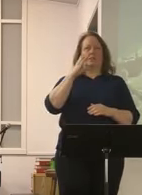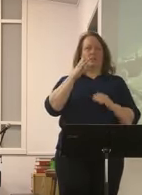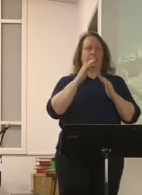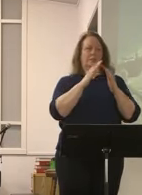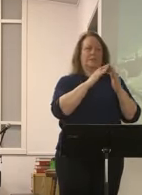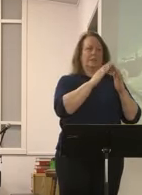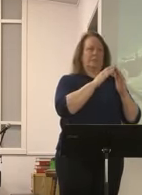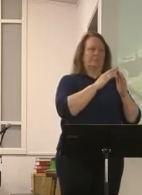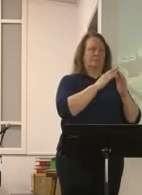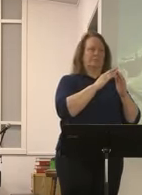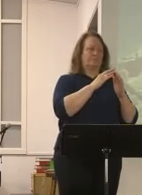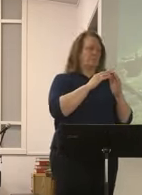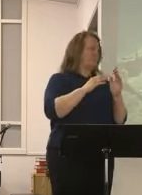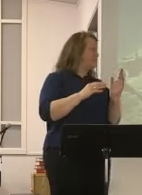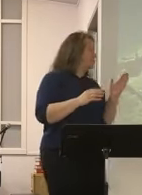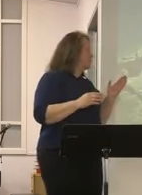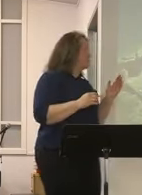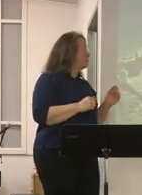picture, that